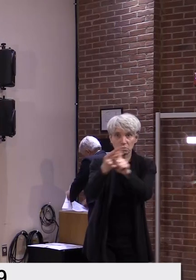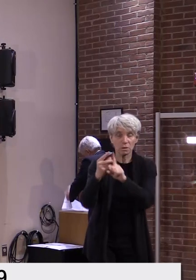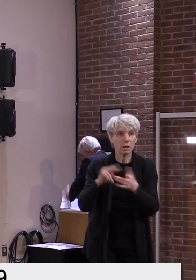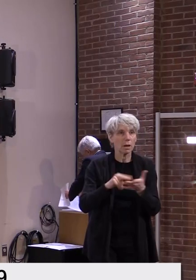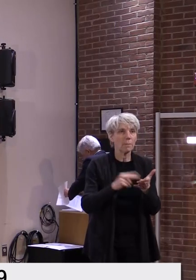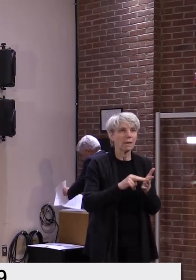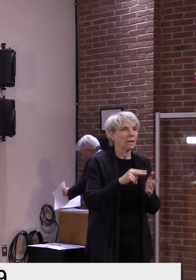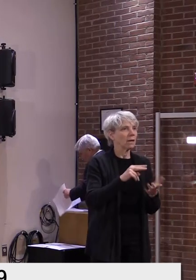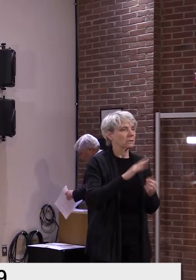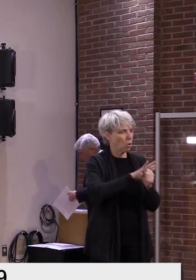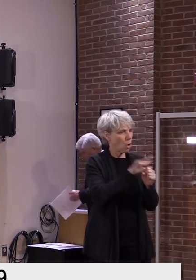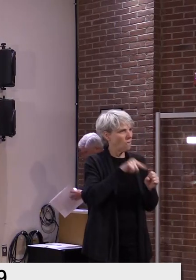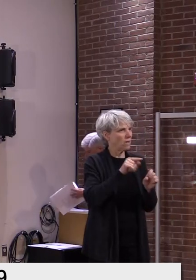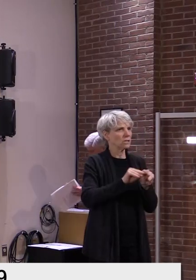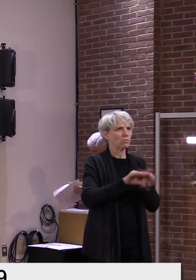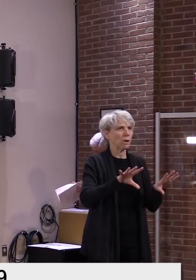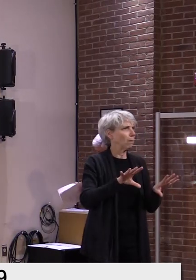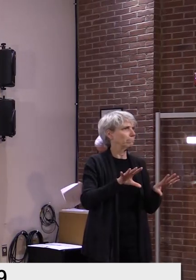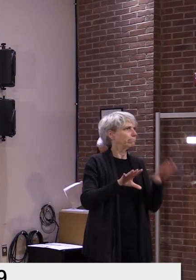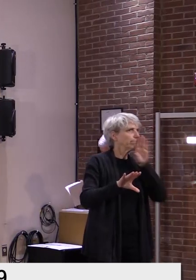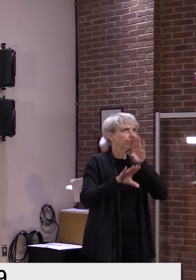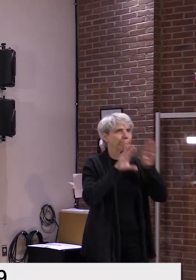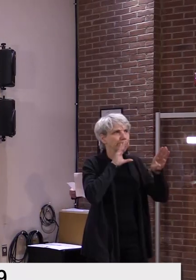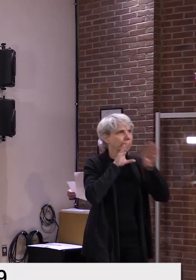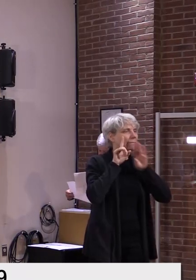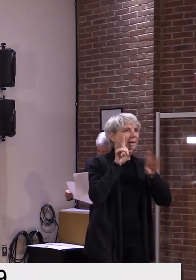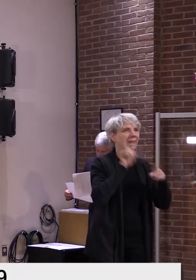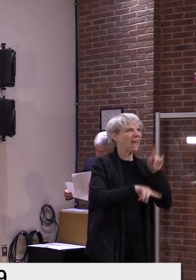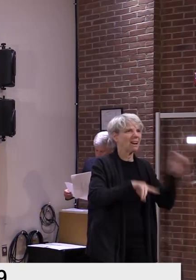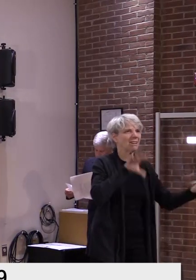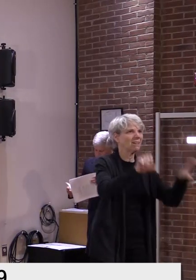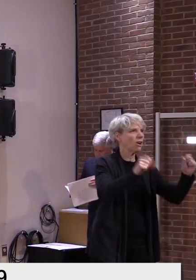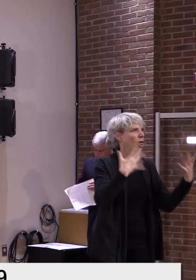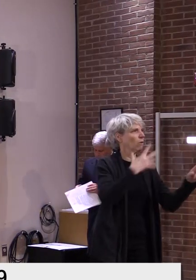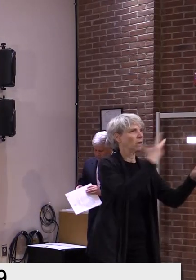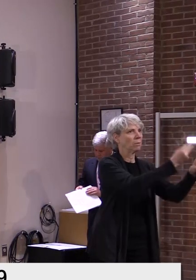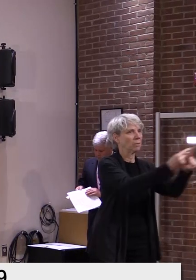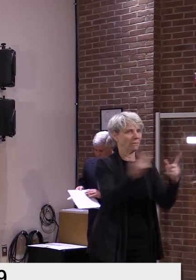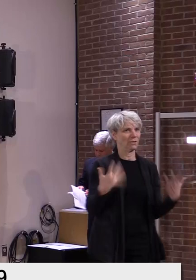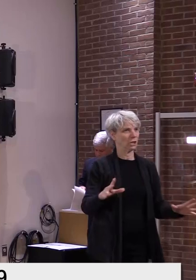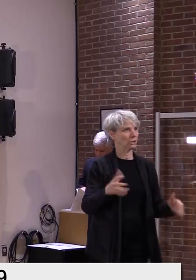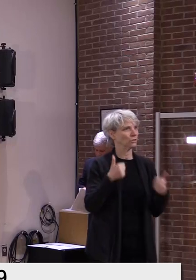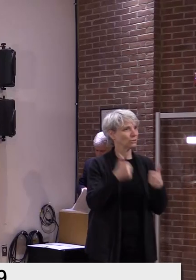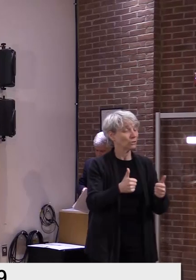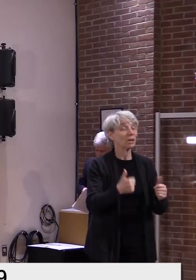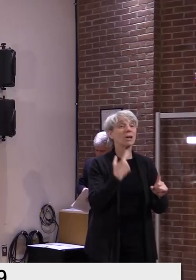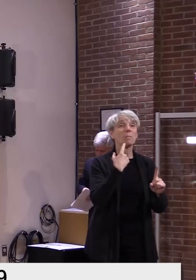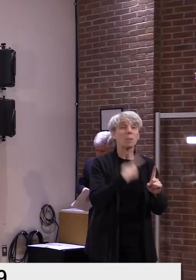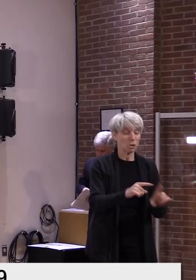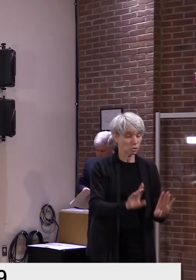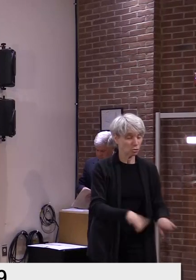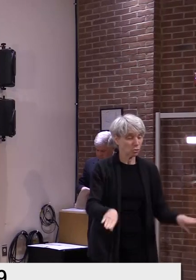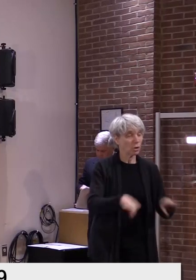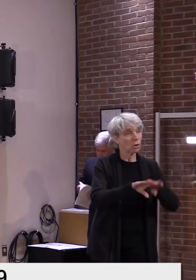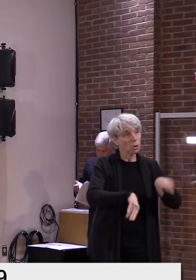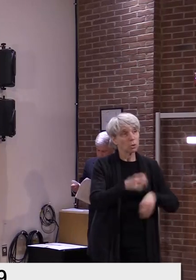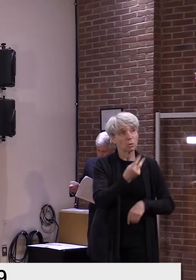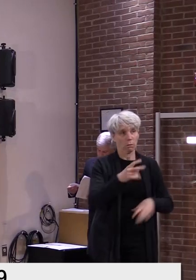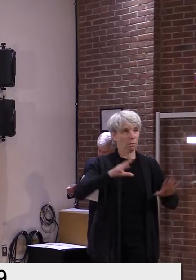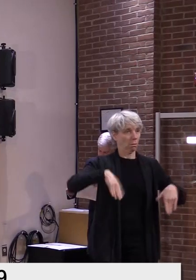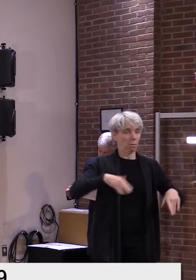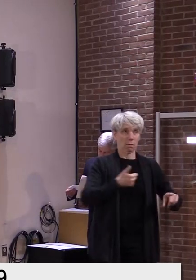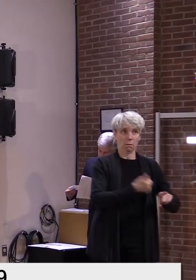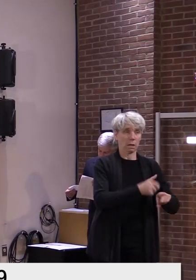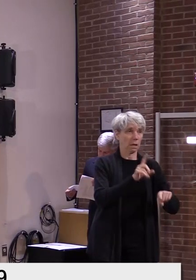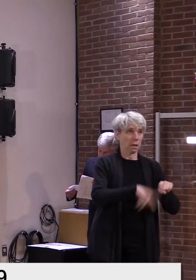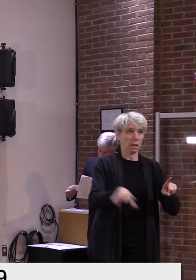That means it also protects people who are not vaccinated, including our kids who are under age 12 and can't